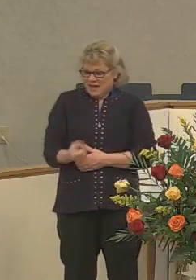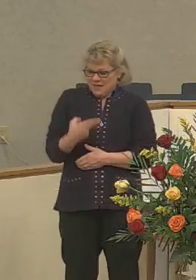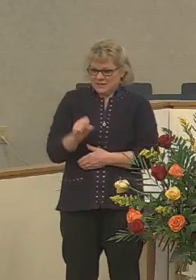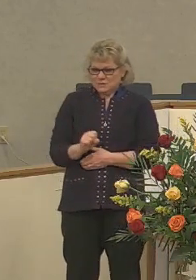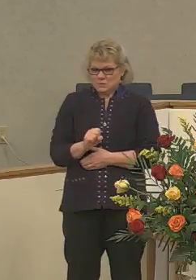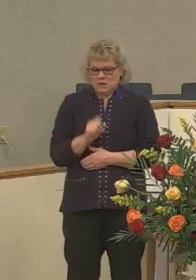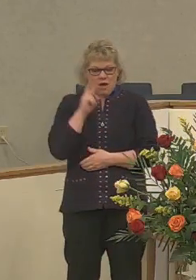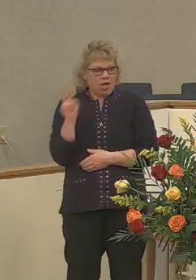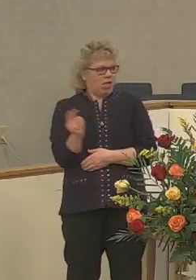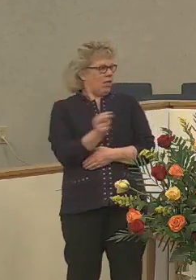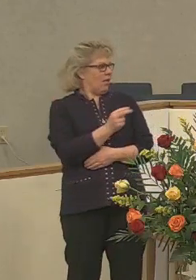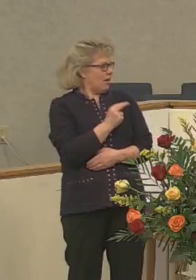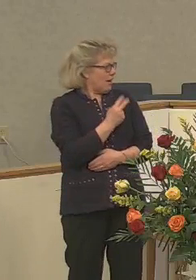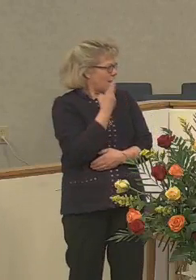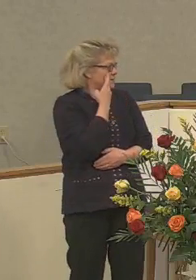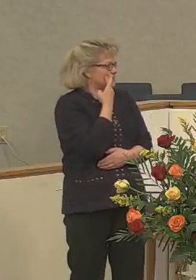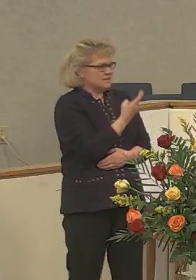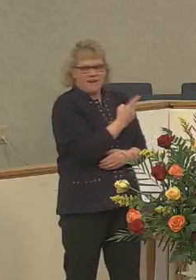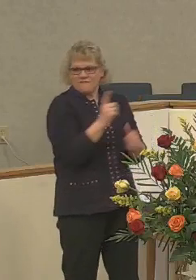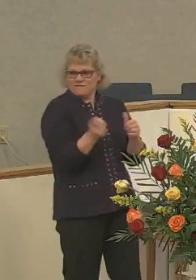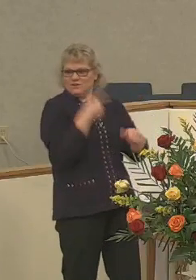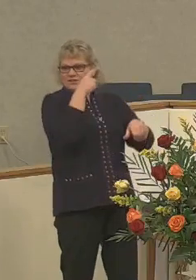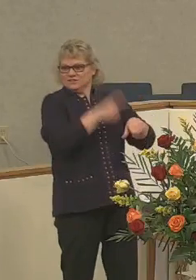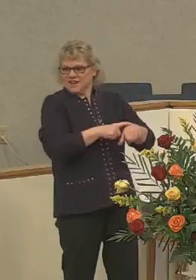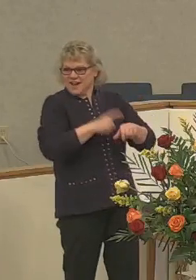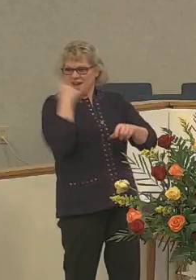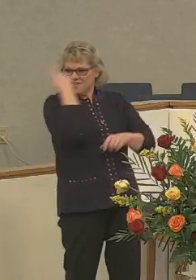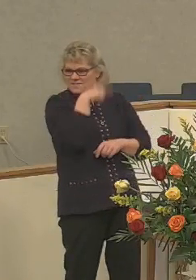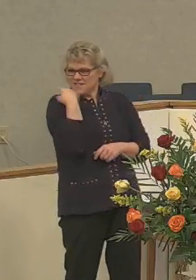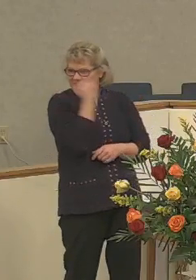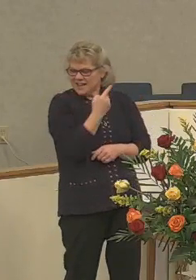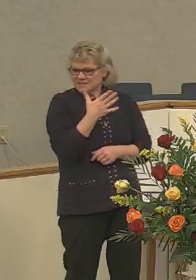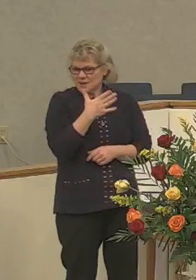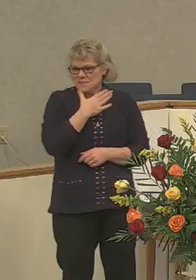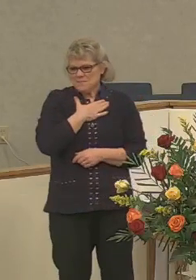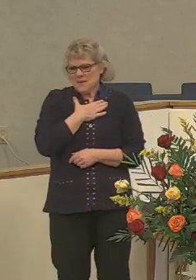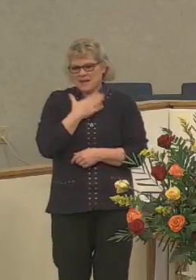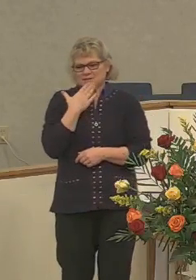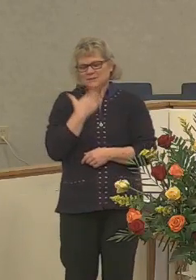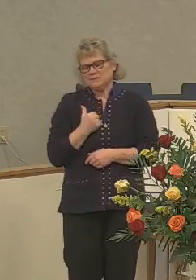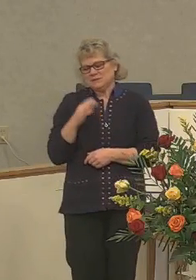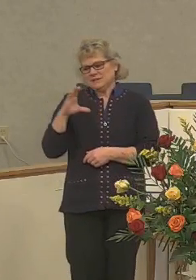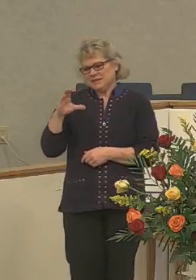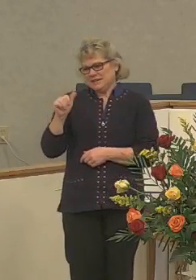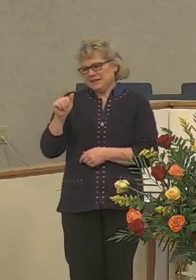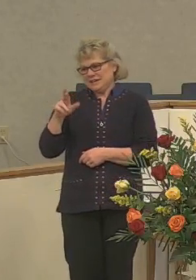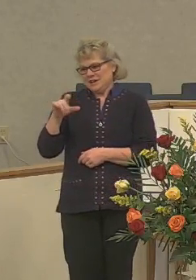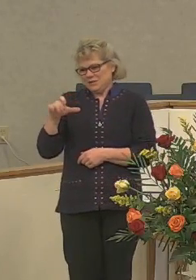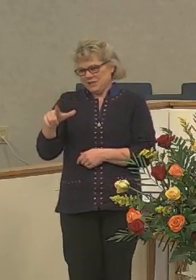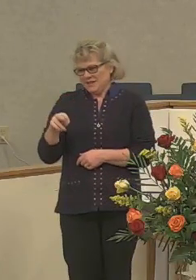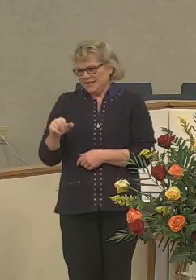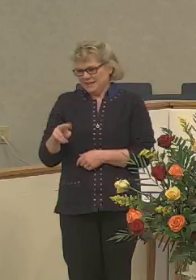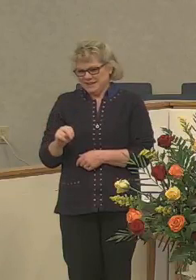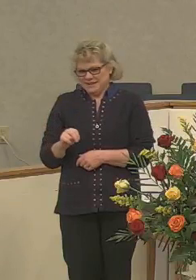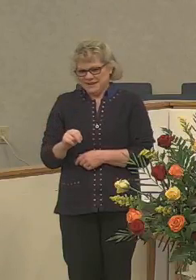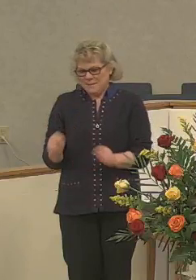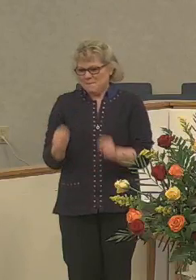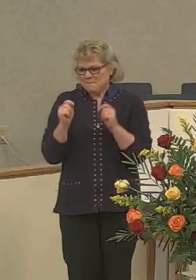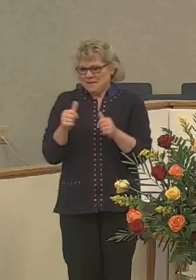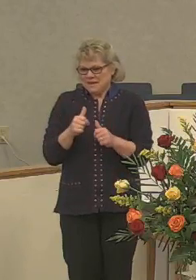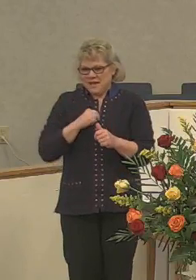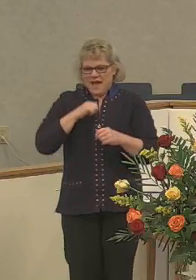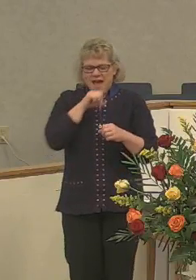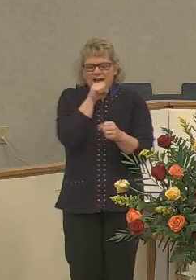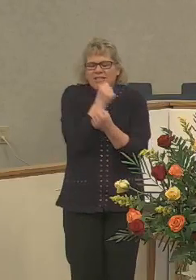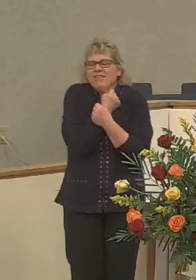turned around and truly saw her for the first time, my dear Carolyn. Immediately, I fell in love